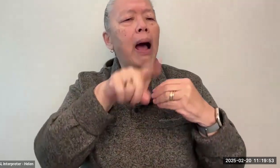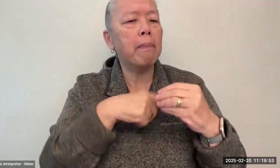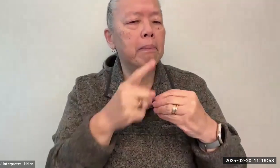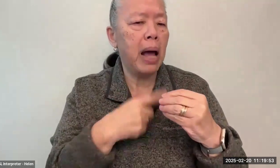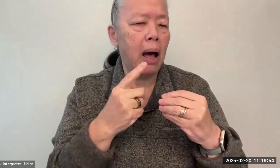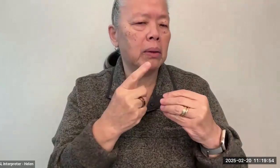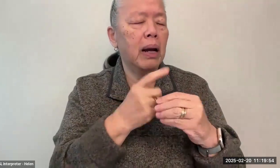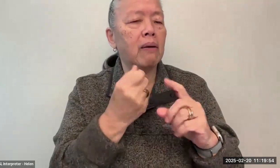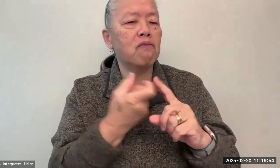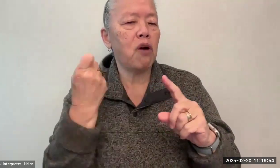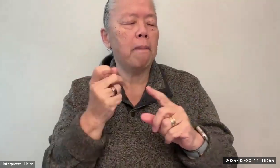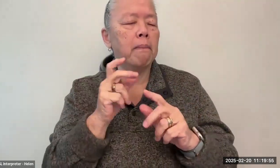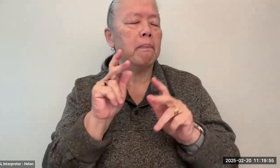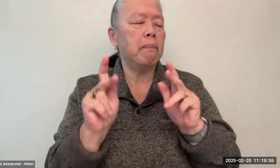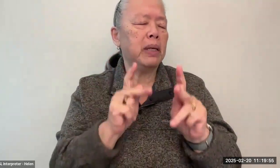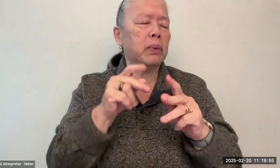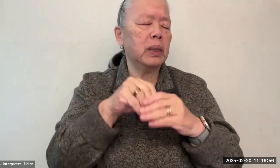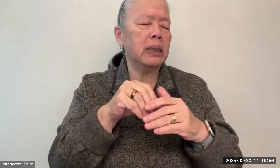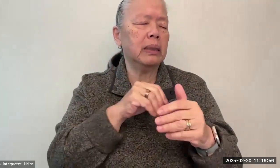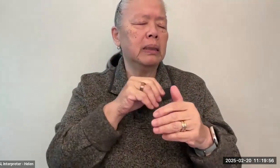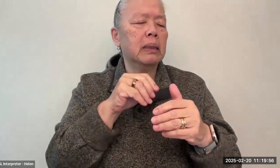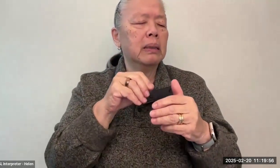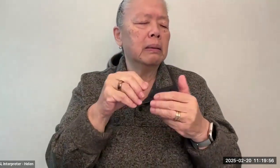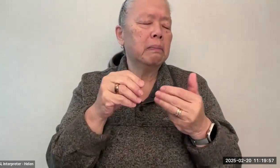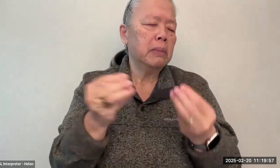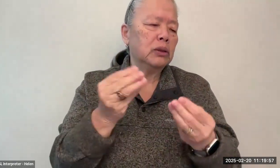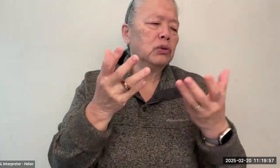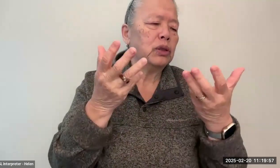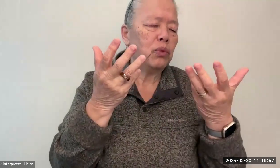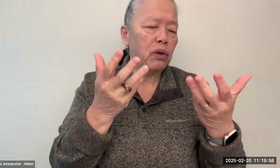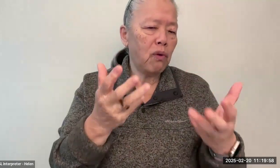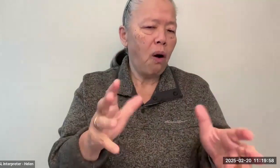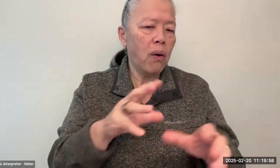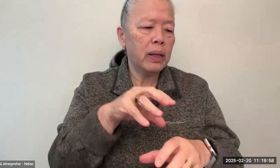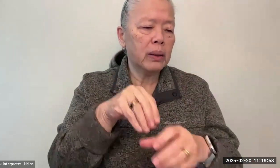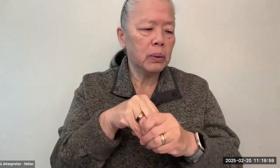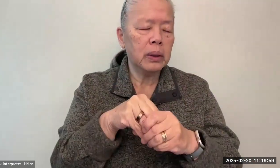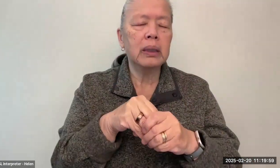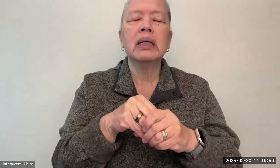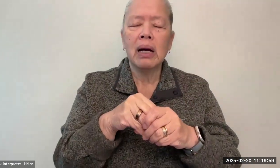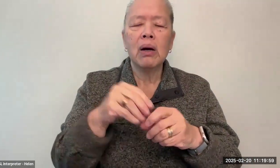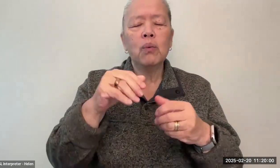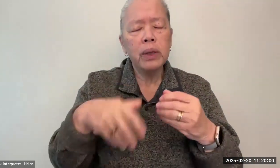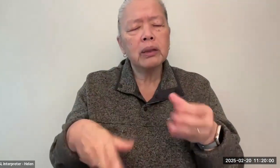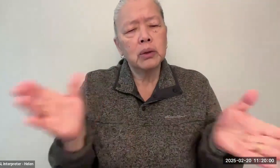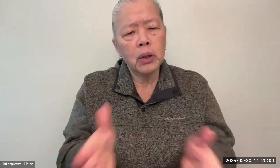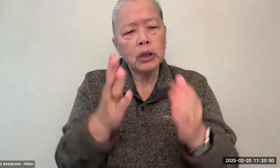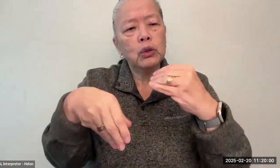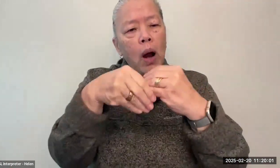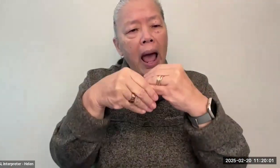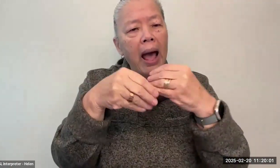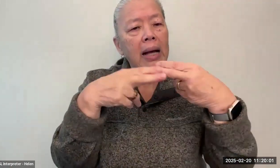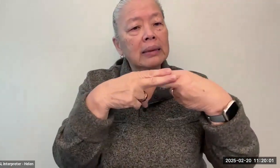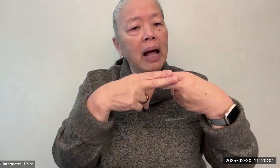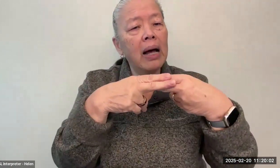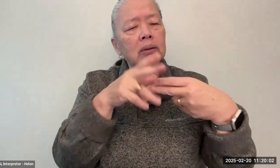we already know and care about, we've included a space for you to add a slide or several to talk about how ministries in your